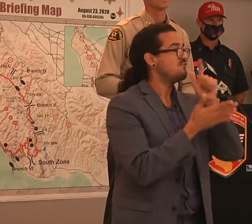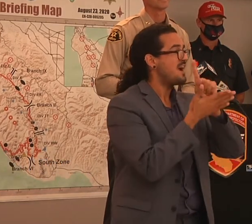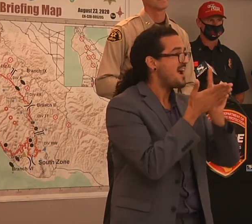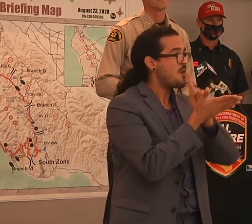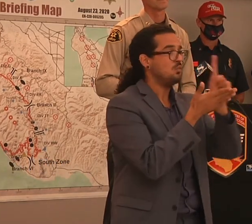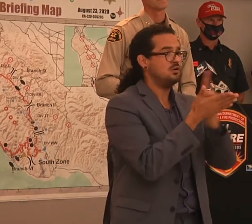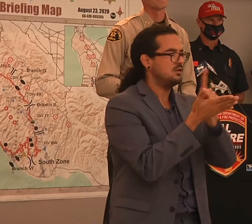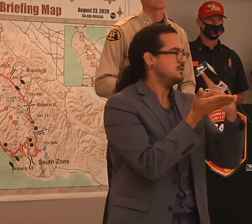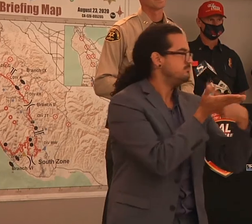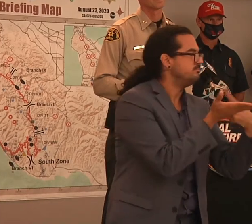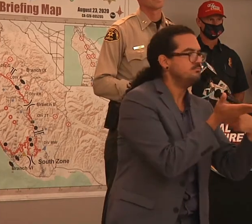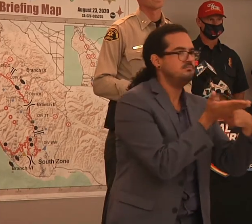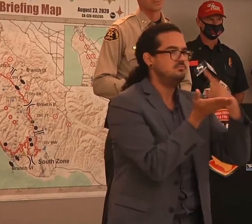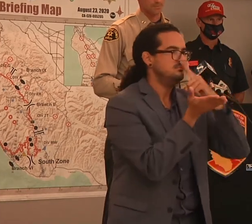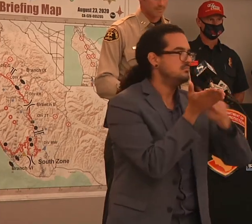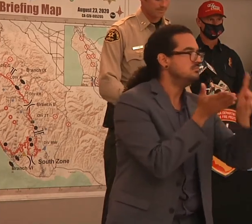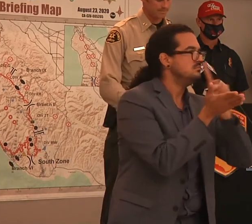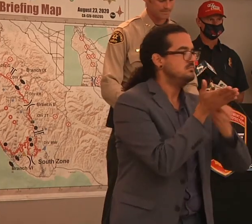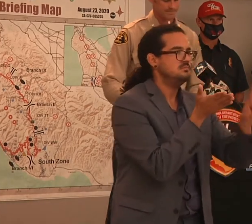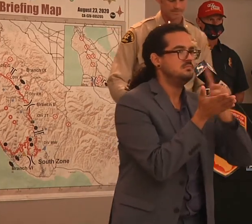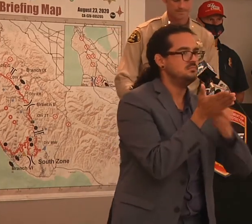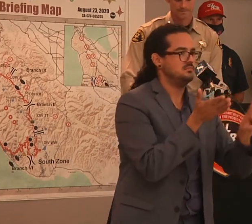Yes, ma'am.